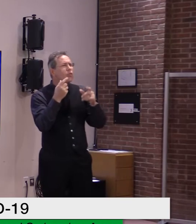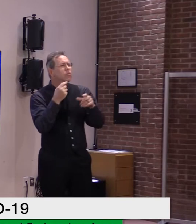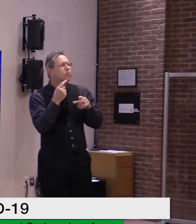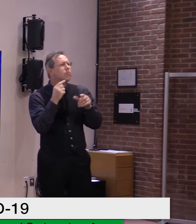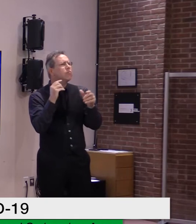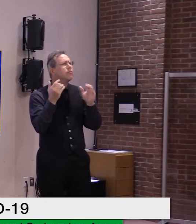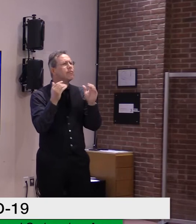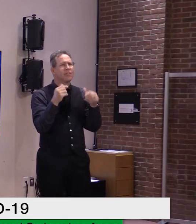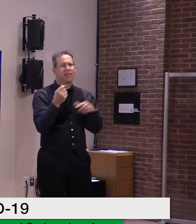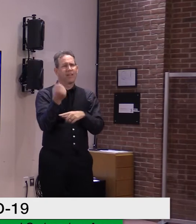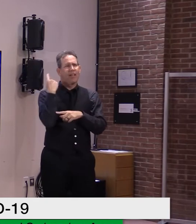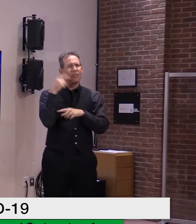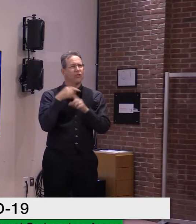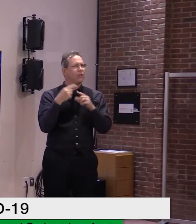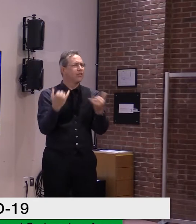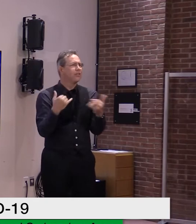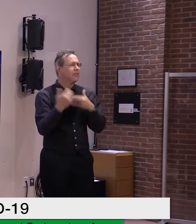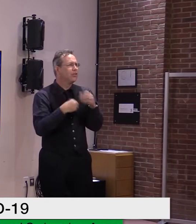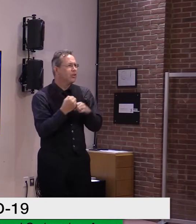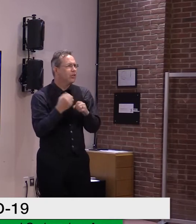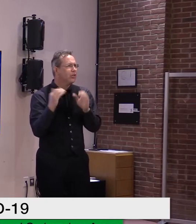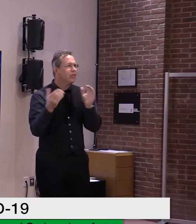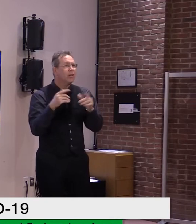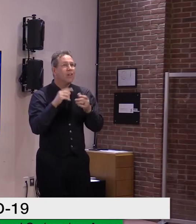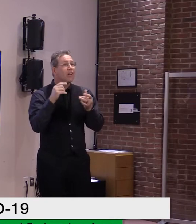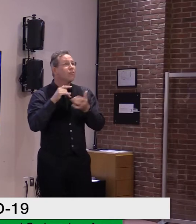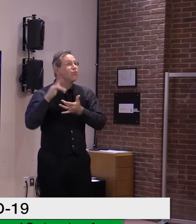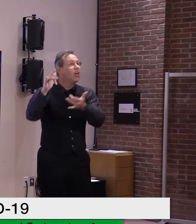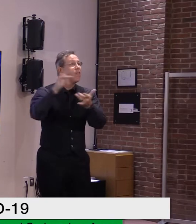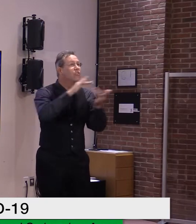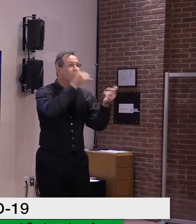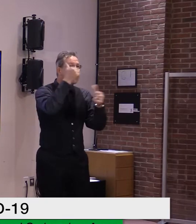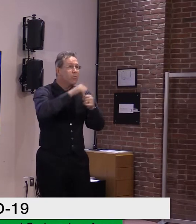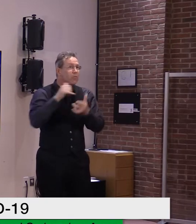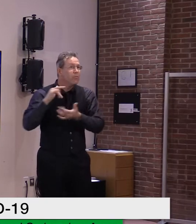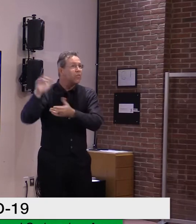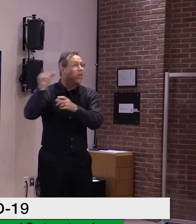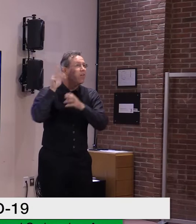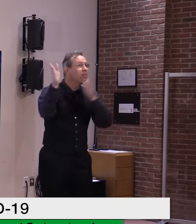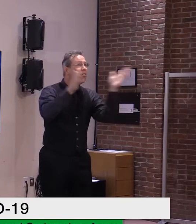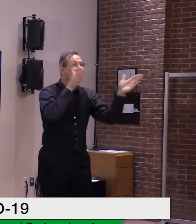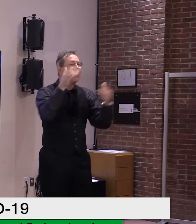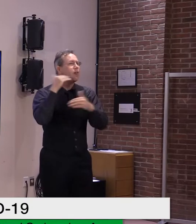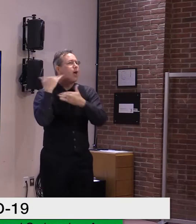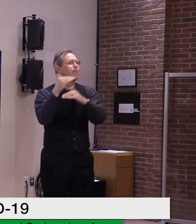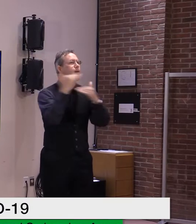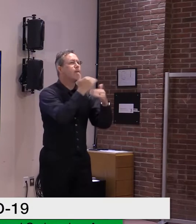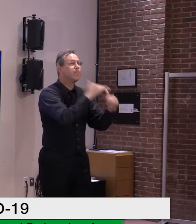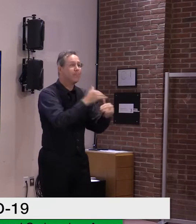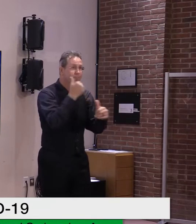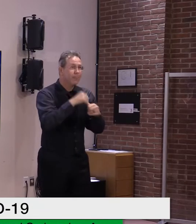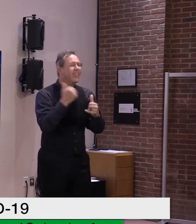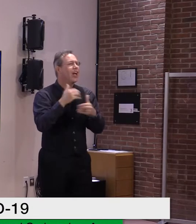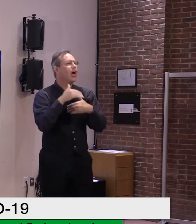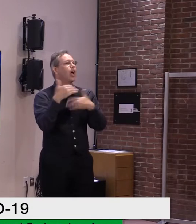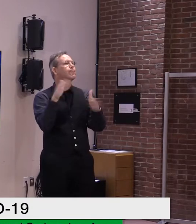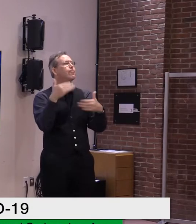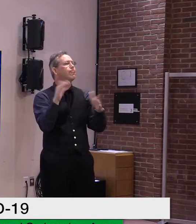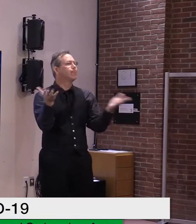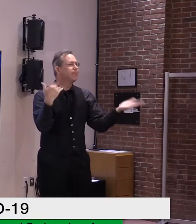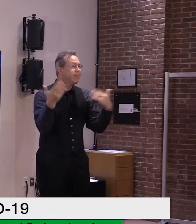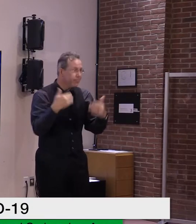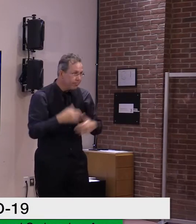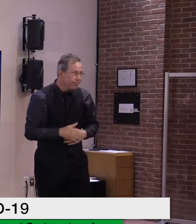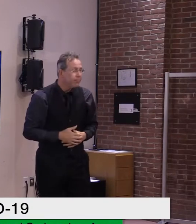levels. Further, we have our first glance at mobility data associated with Memorial Day weekend, and the number of